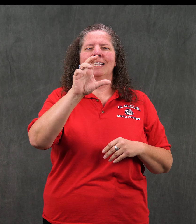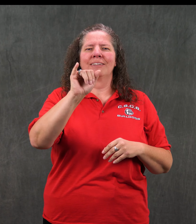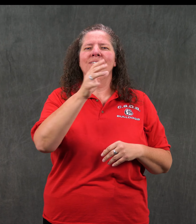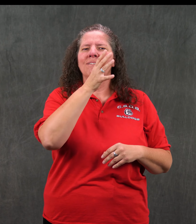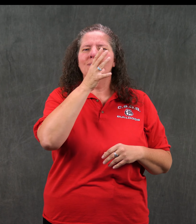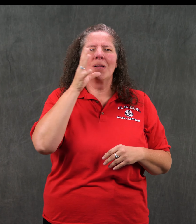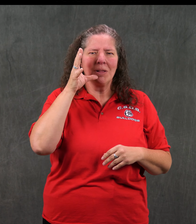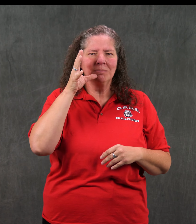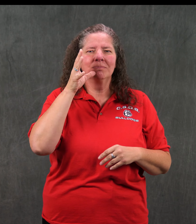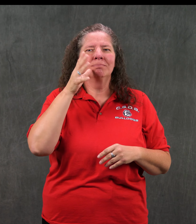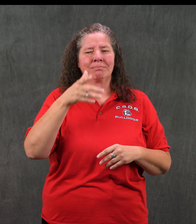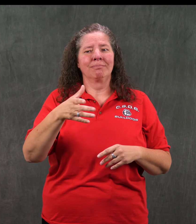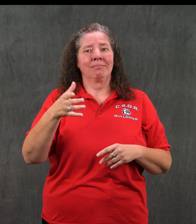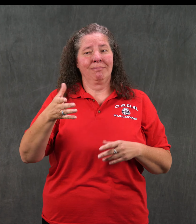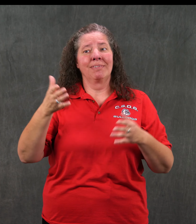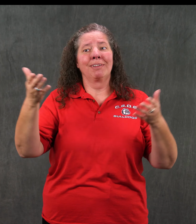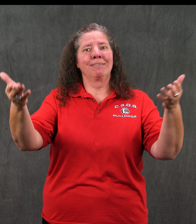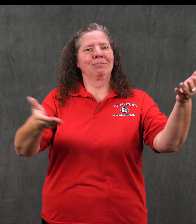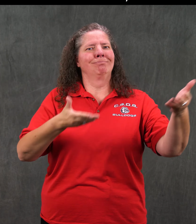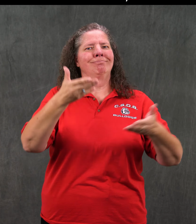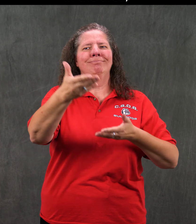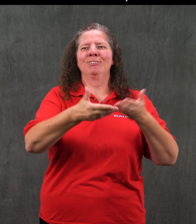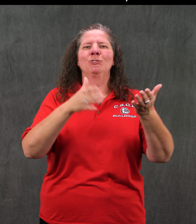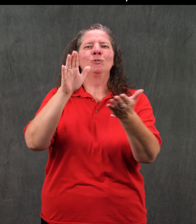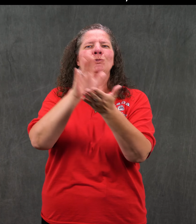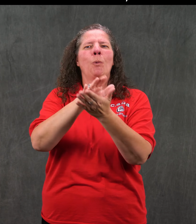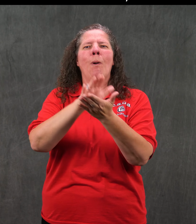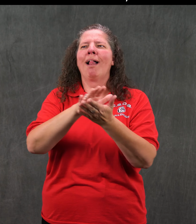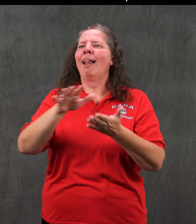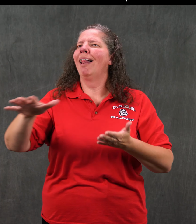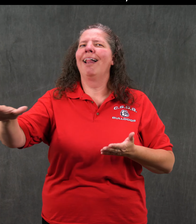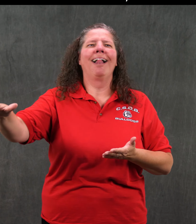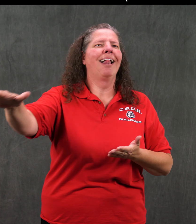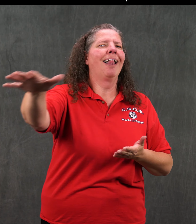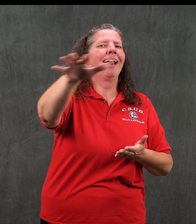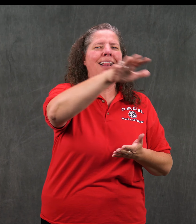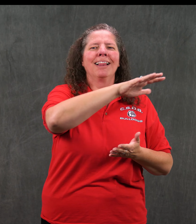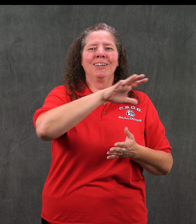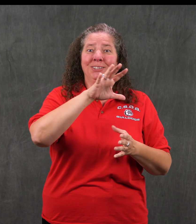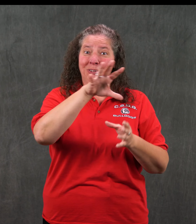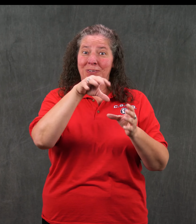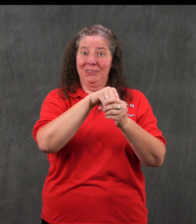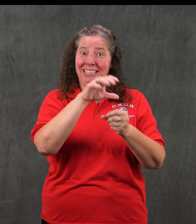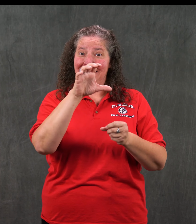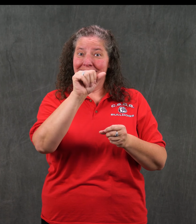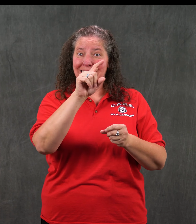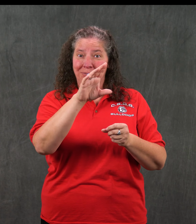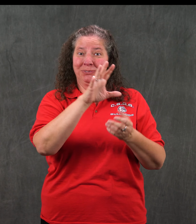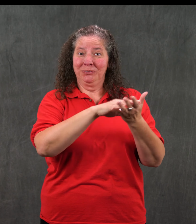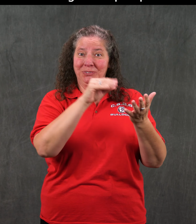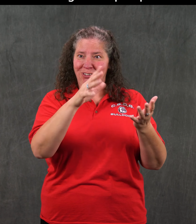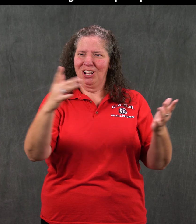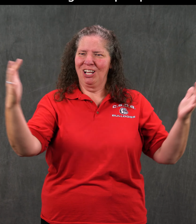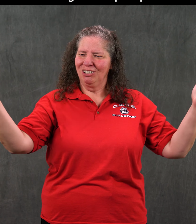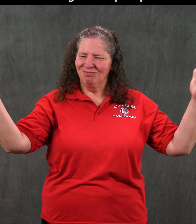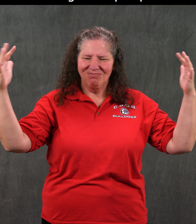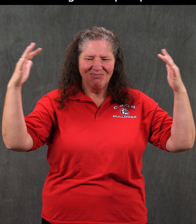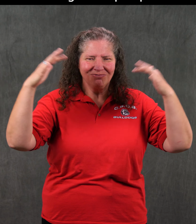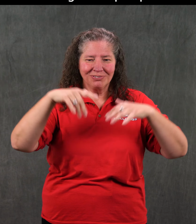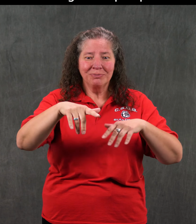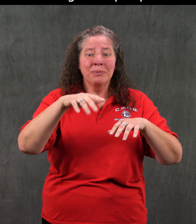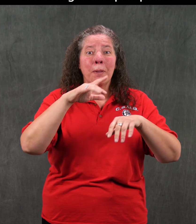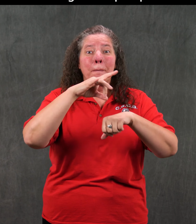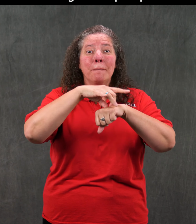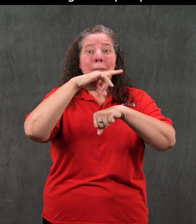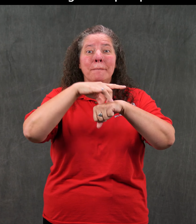Nick owned and operated the Venetucci Farm and allowed schoolchildren in the area, including CSDB students, to come and